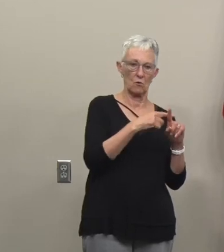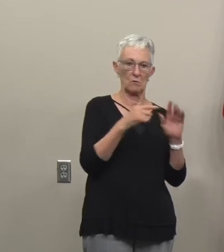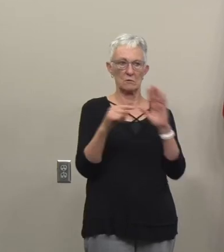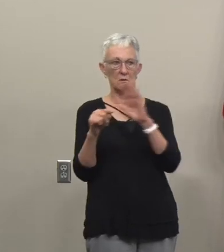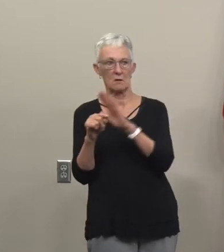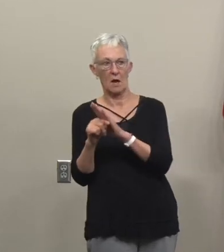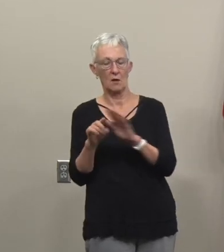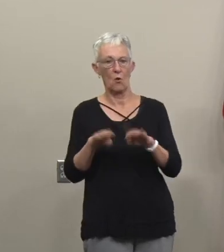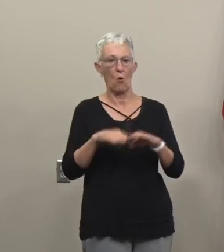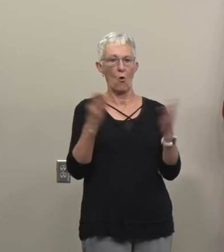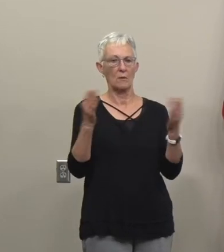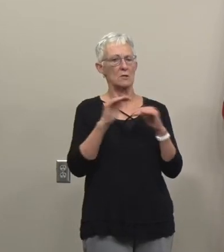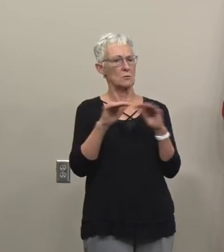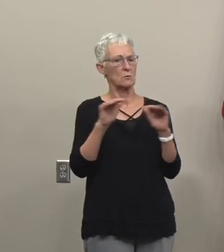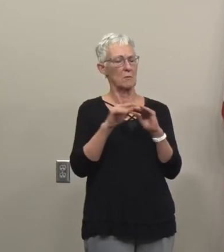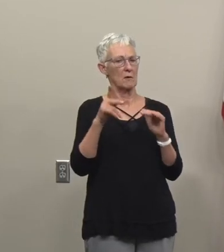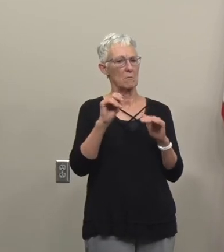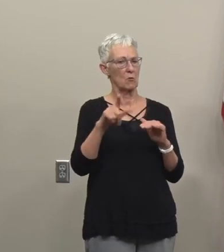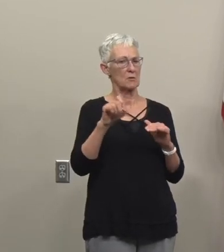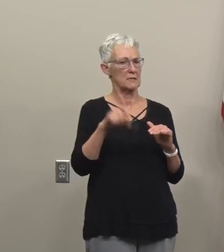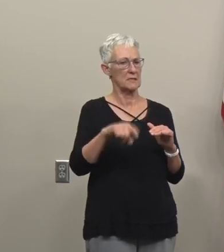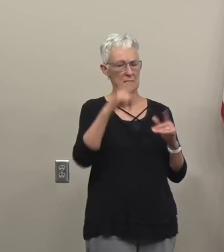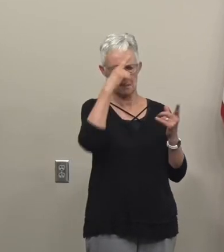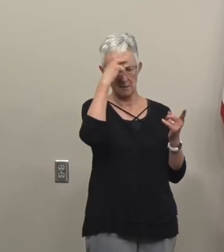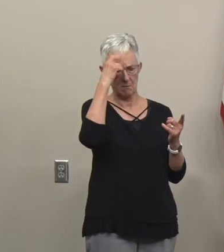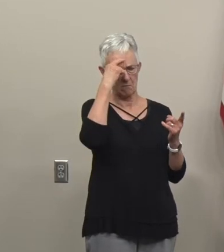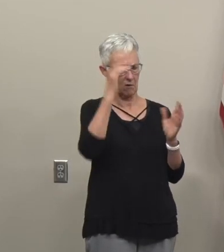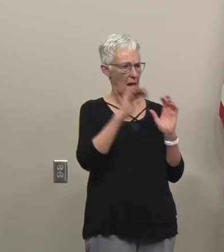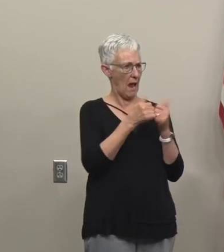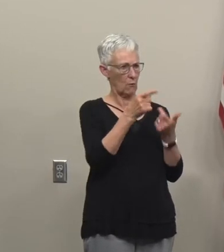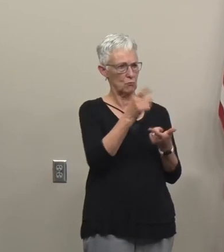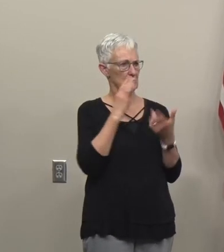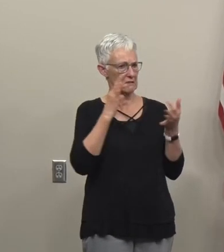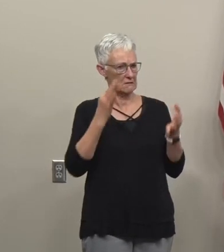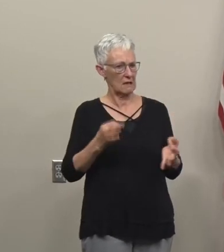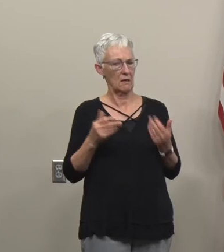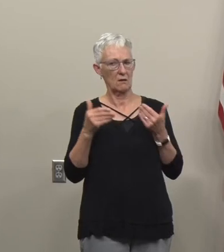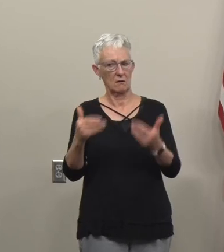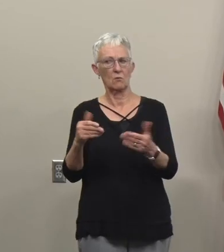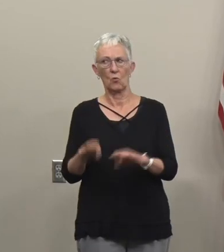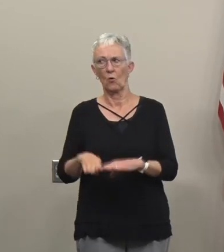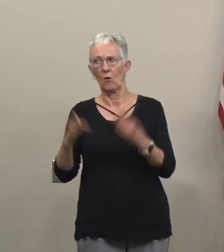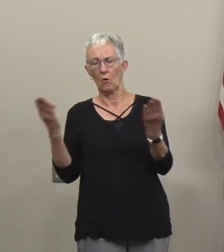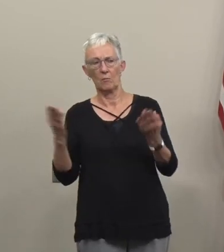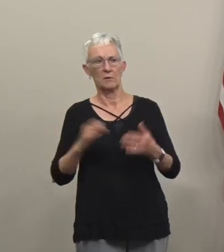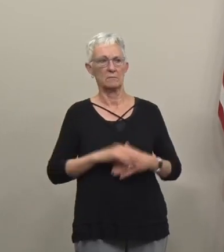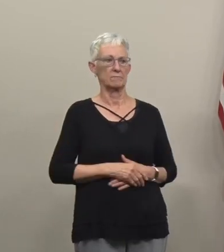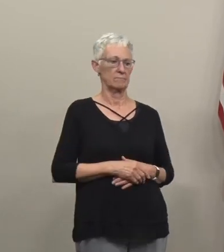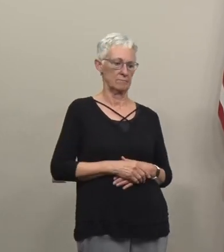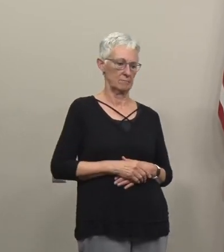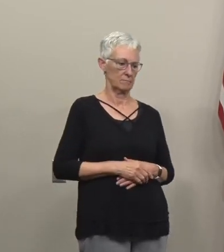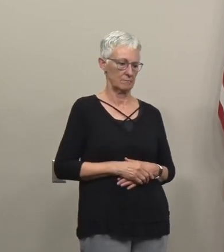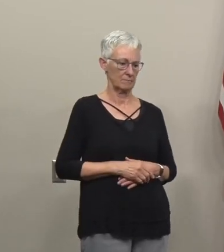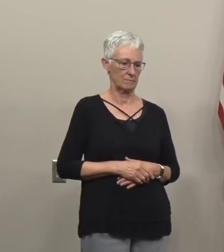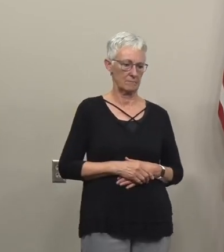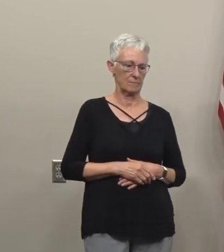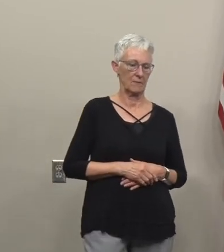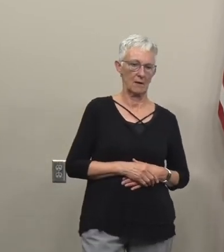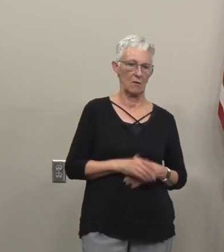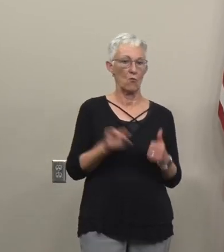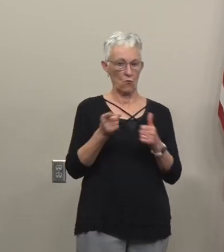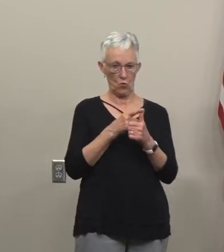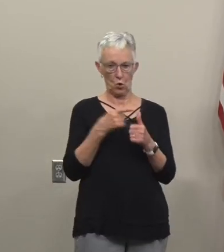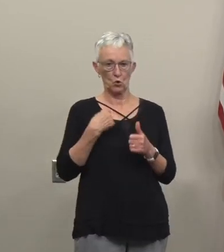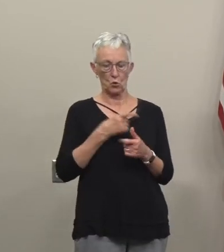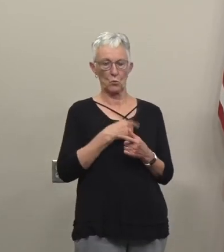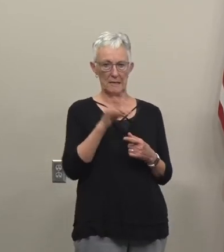point? Well, of course, we were thinking very much about health and safety, first